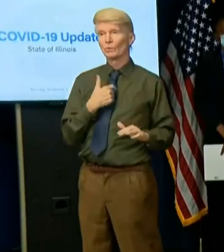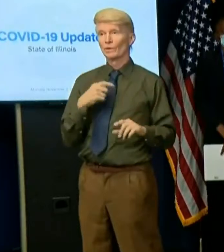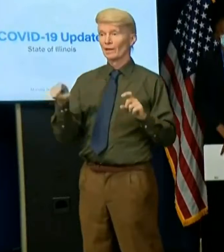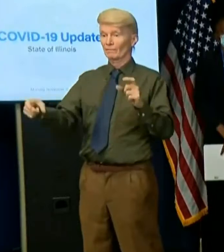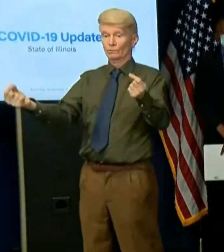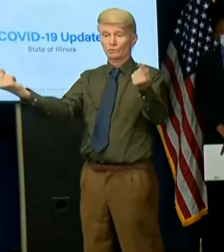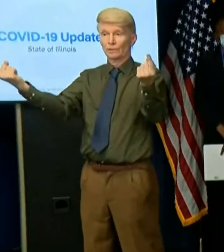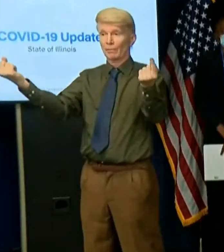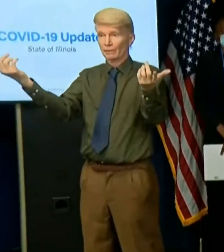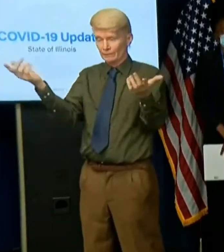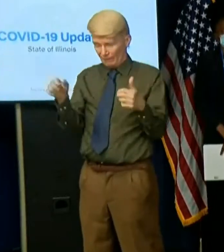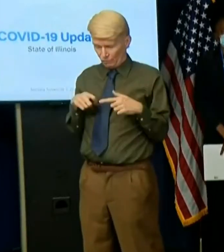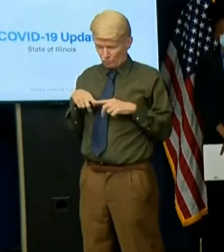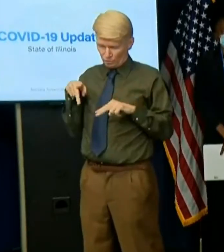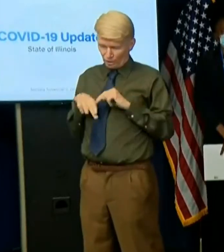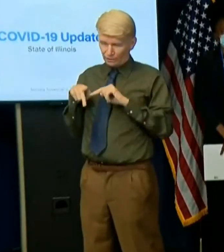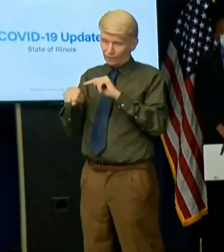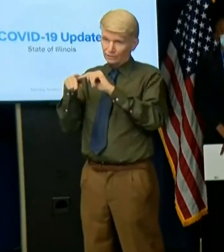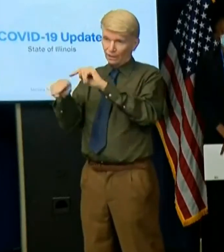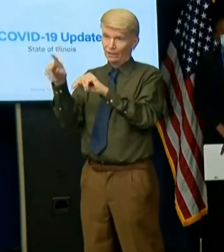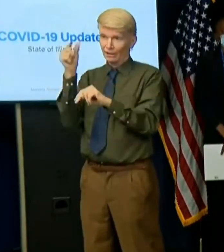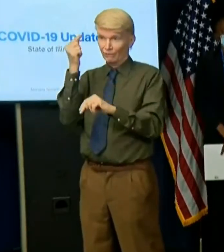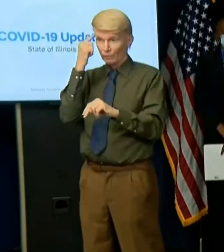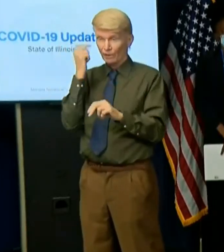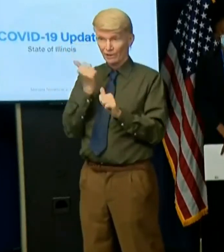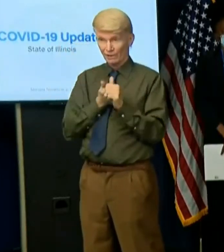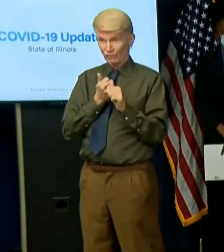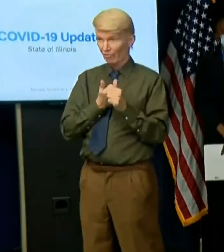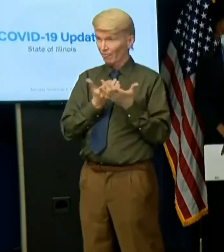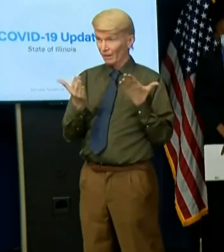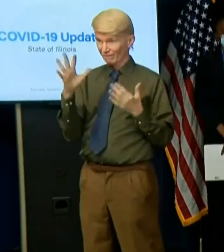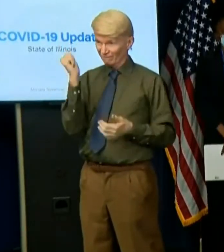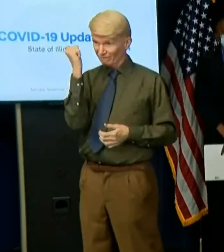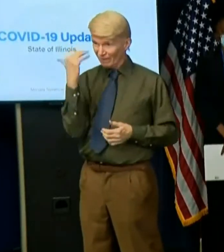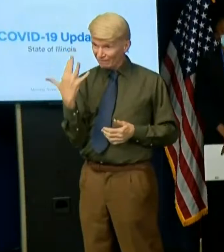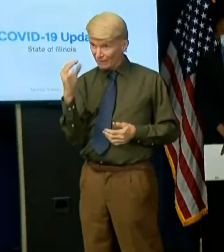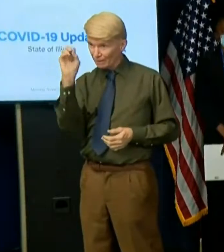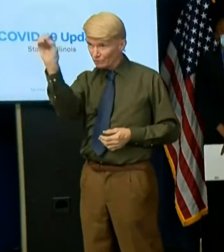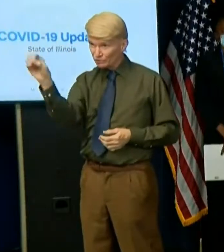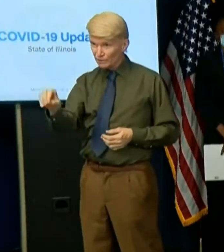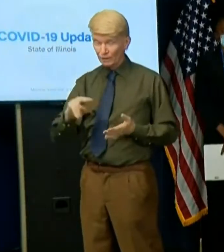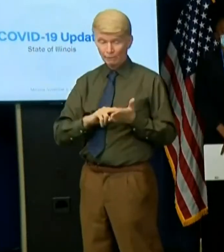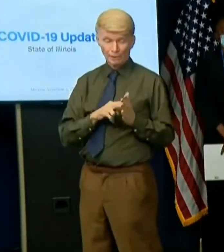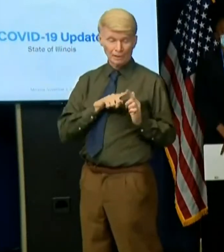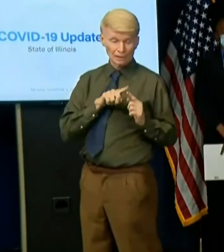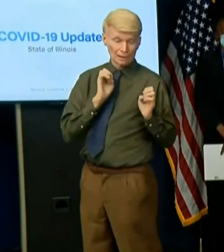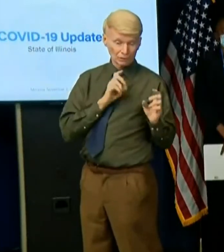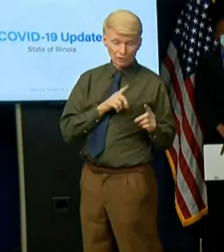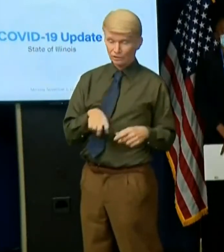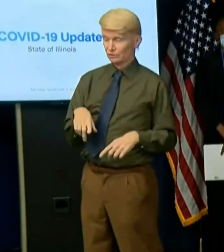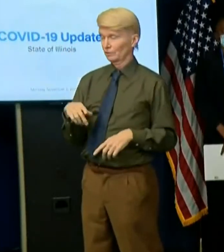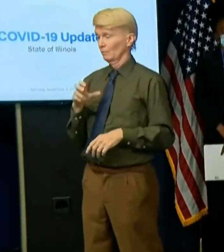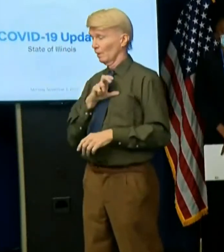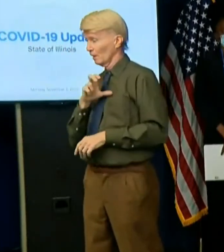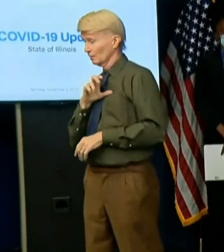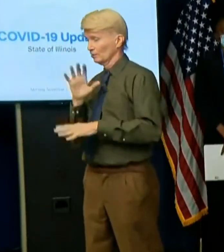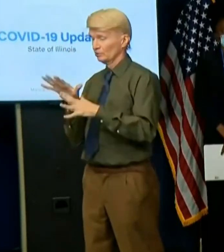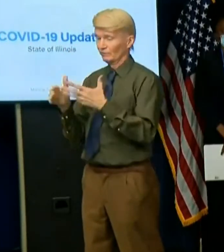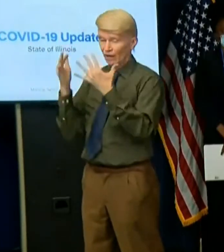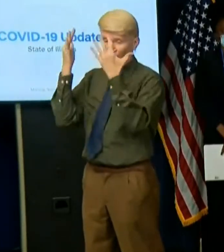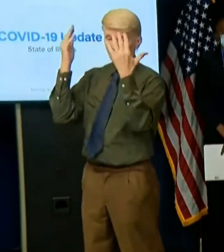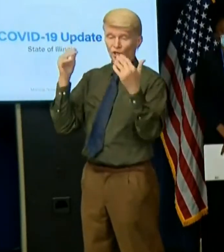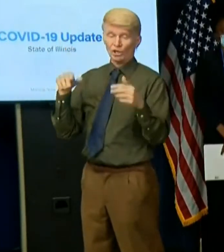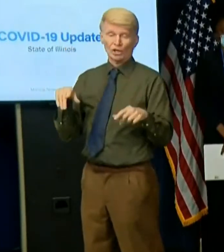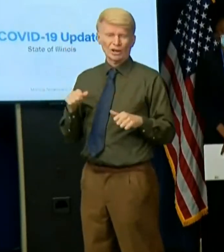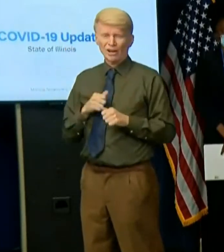cut virtually everything in state government by about 15%. That means education and public safety and so many